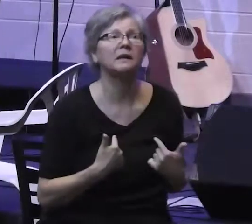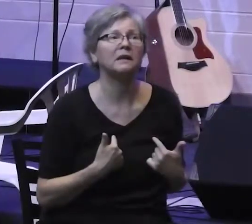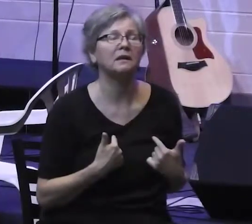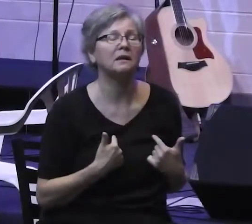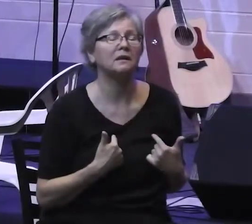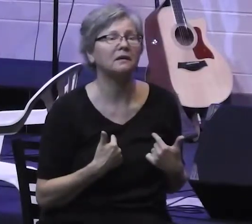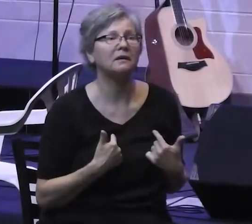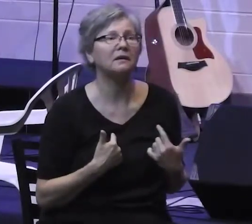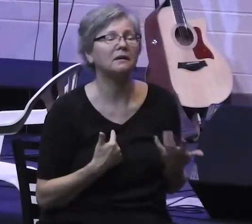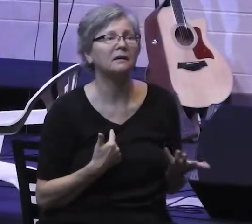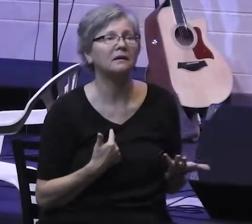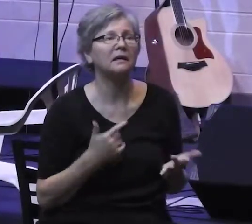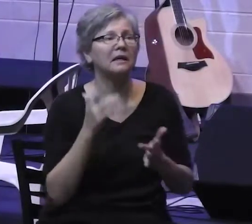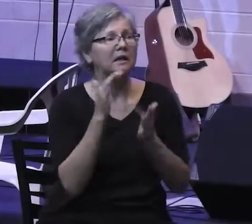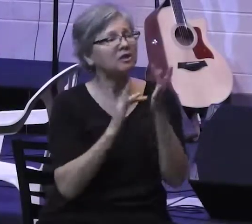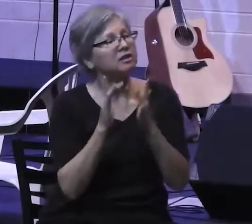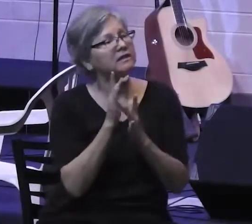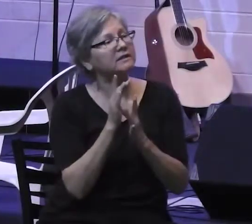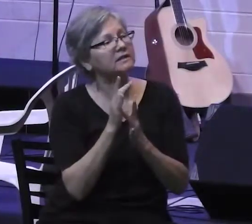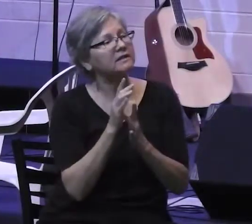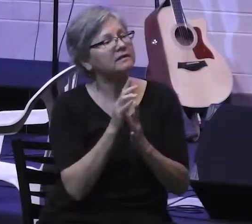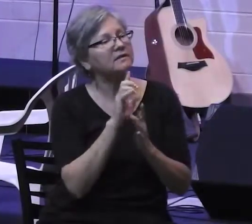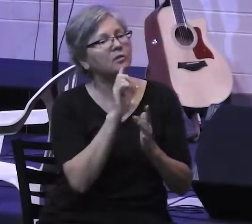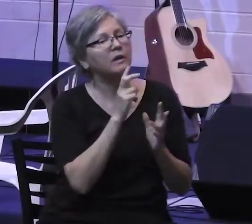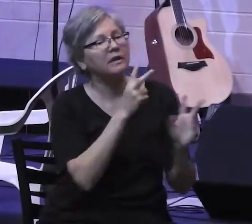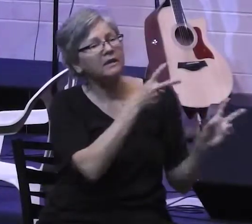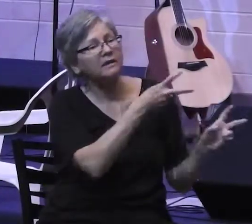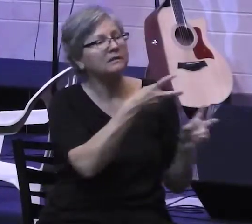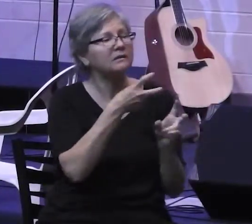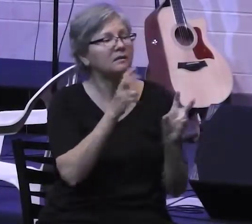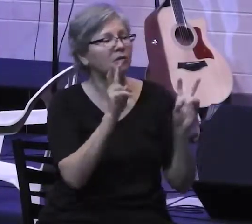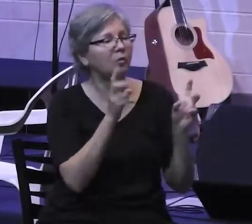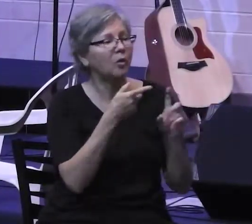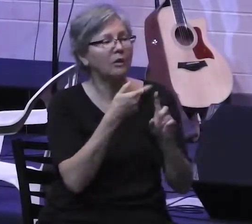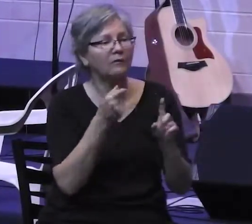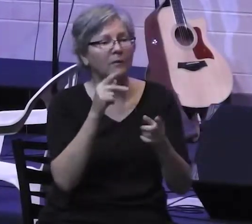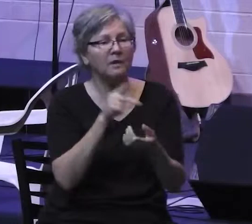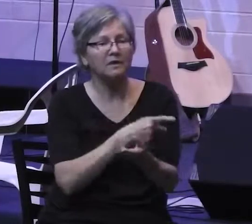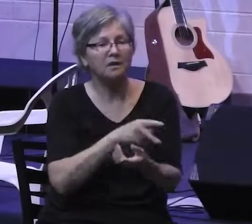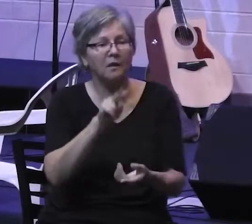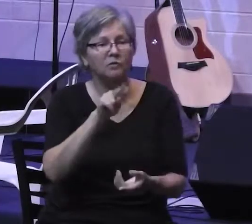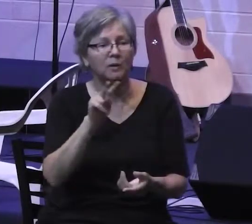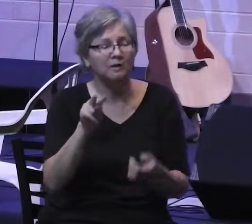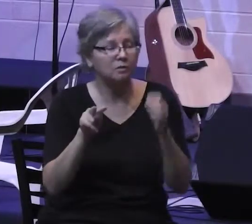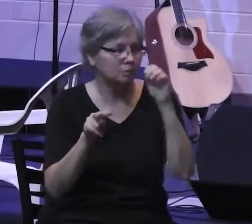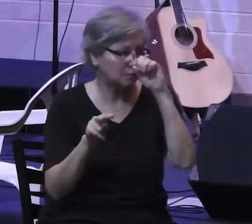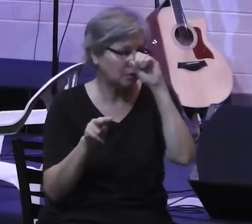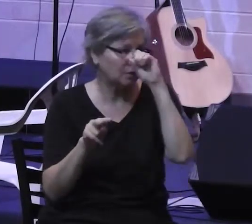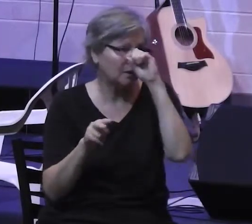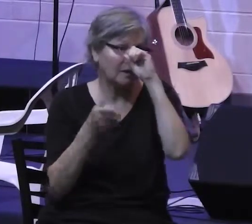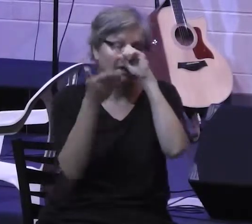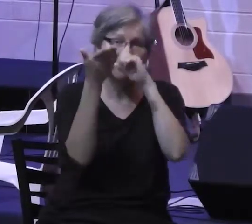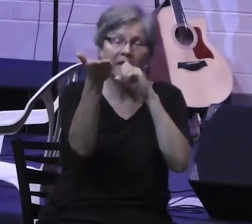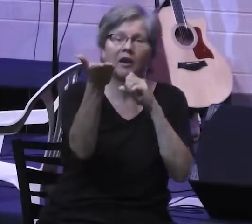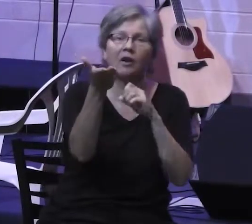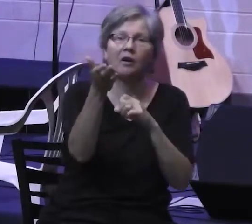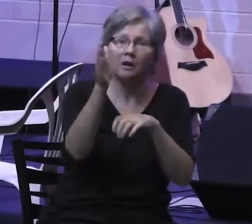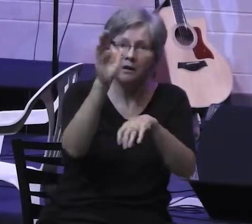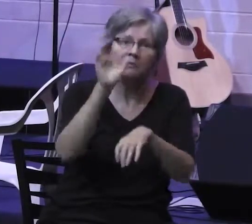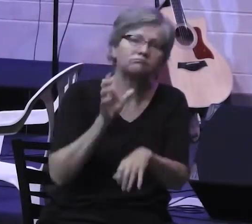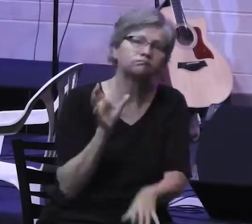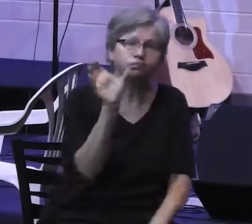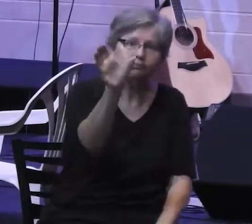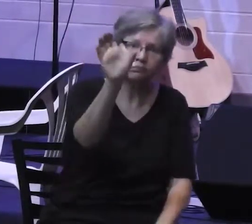Interesting words about that. Jesus is actually quoting Psalm 22. And there he is hanging on the cross, barely able to breathe. And